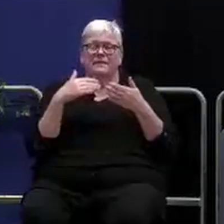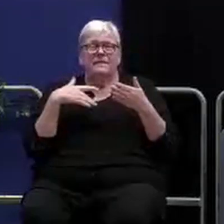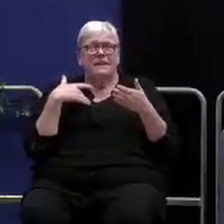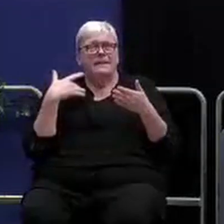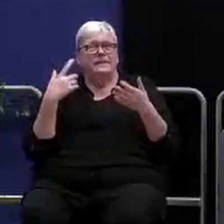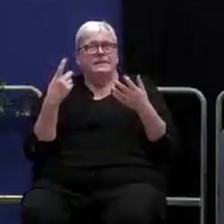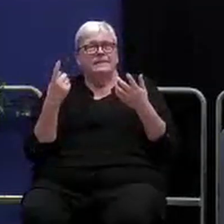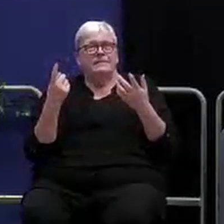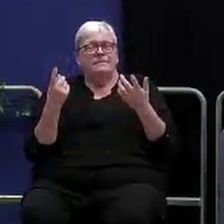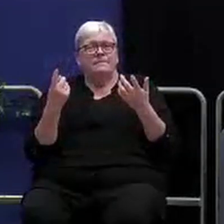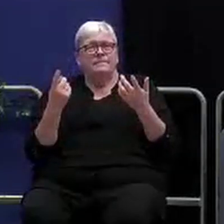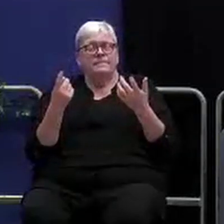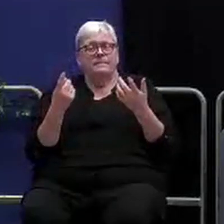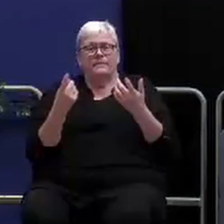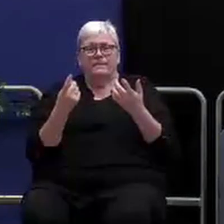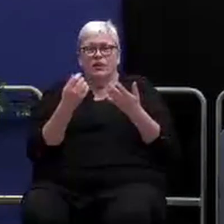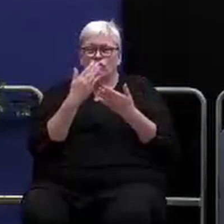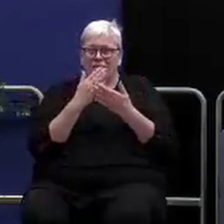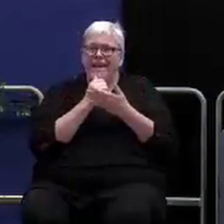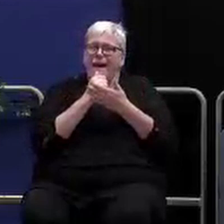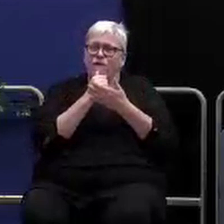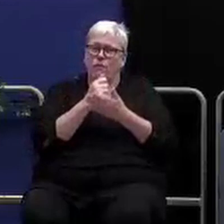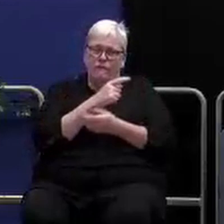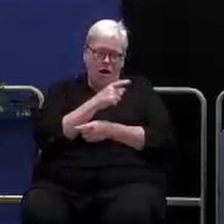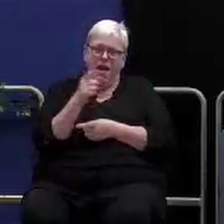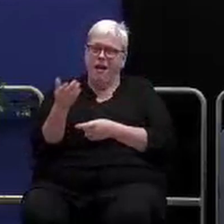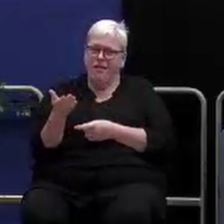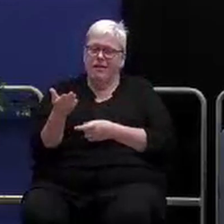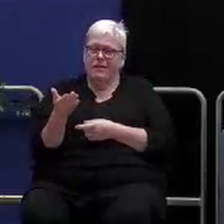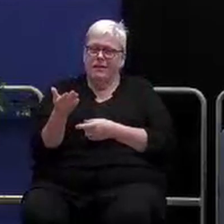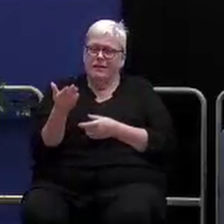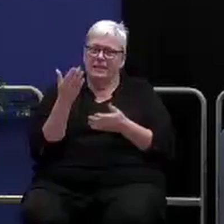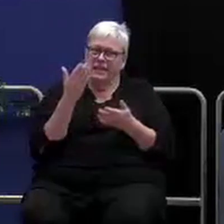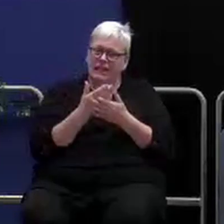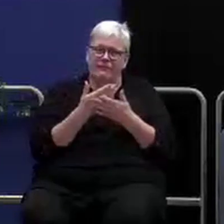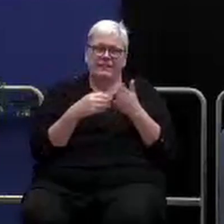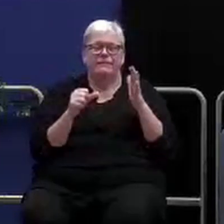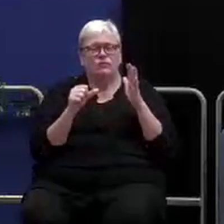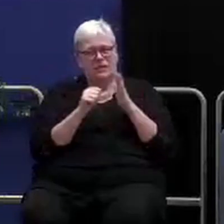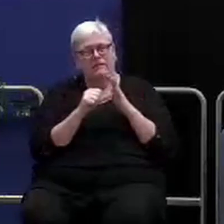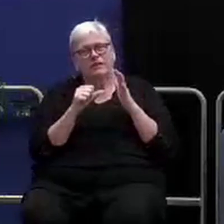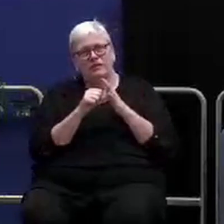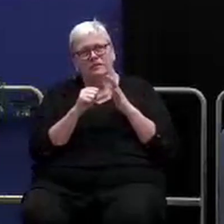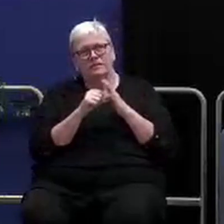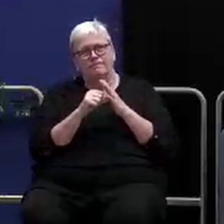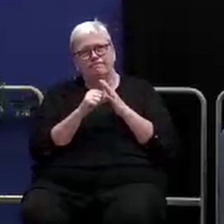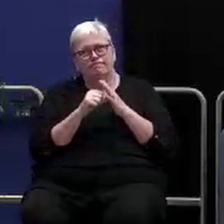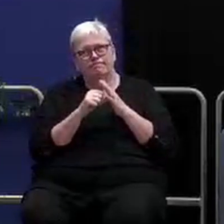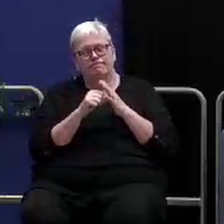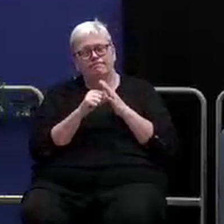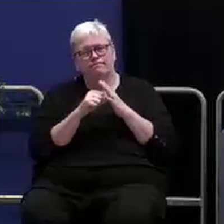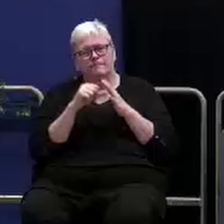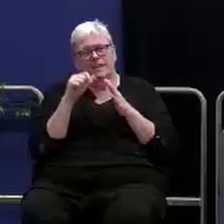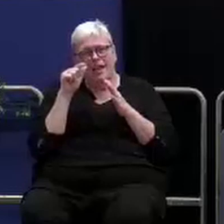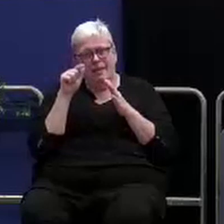something really helpful for her, even though it was difficult. And it was that made